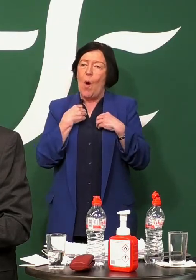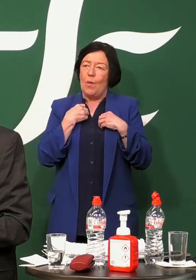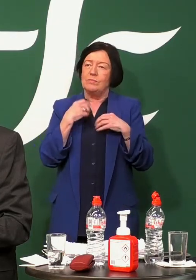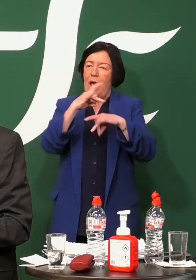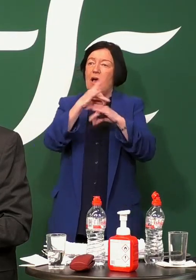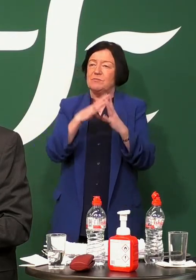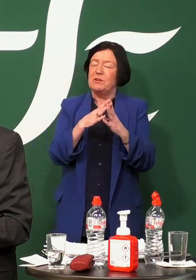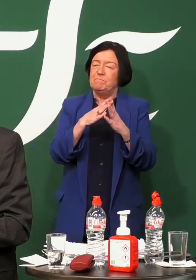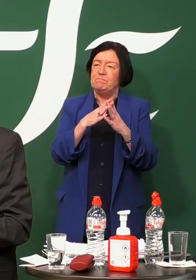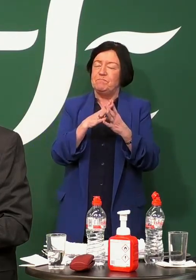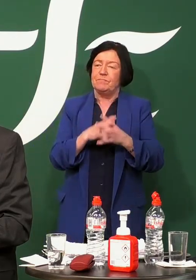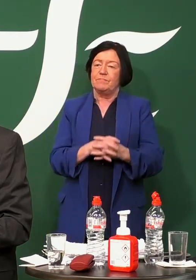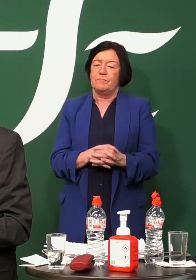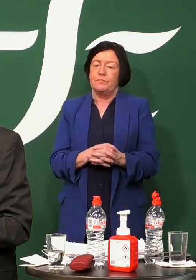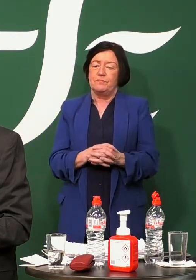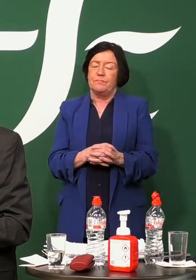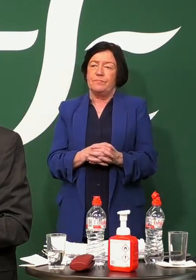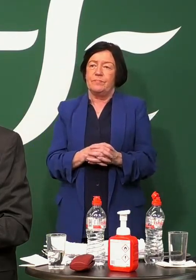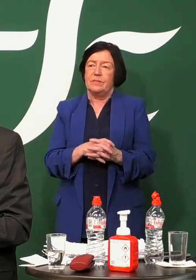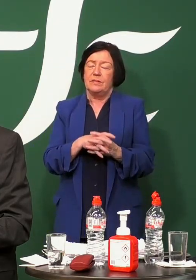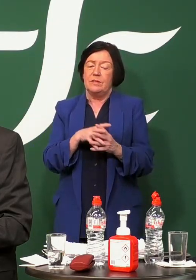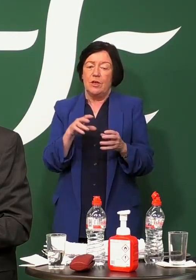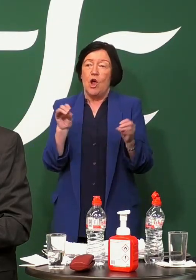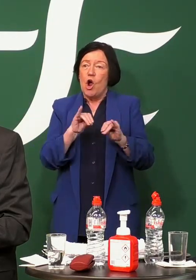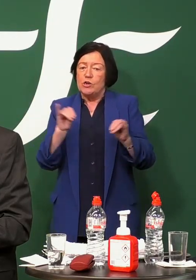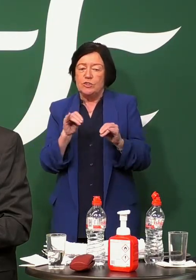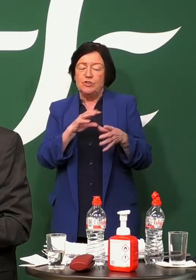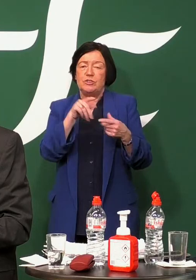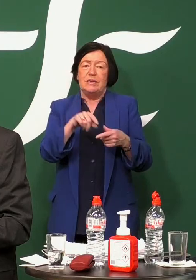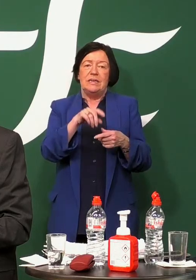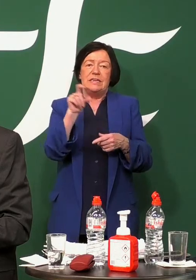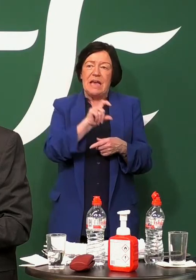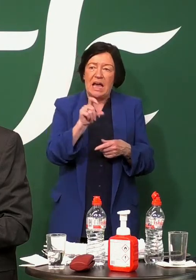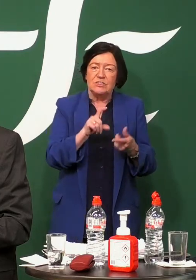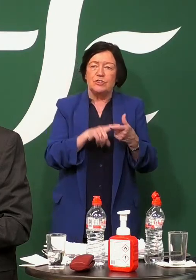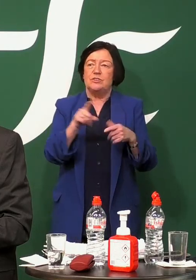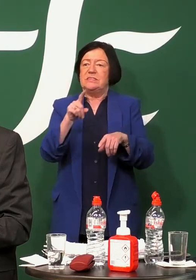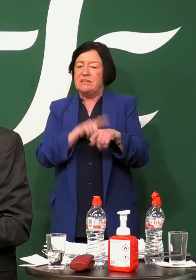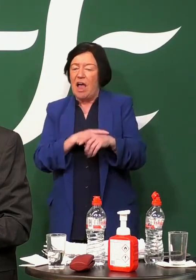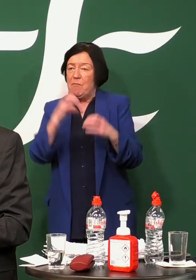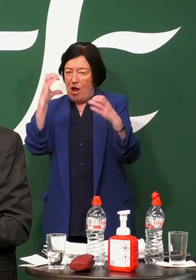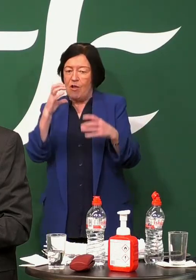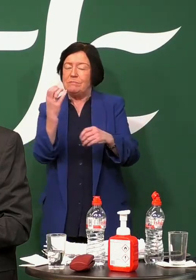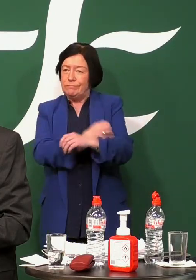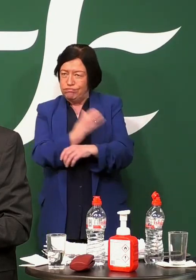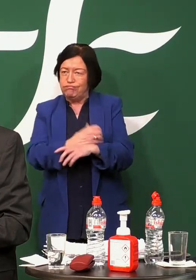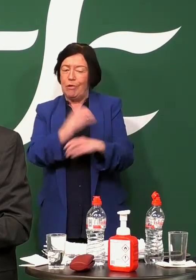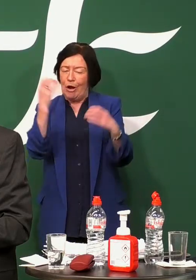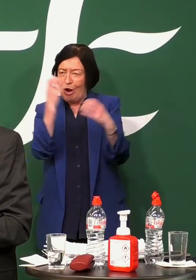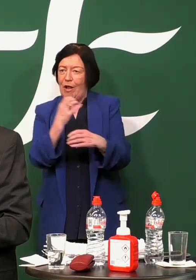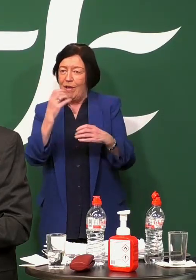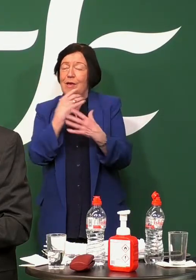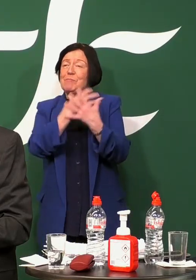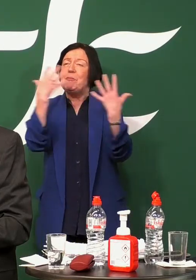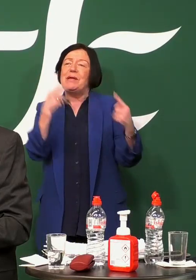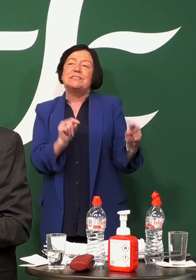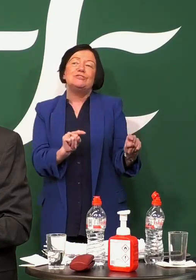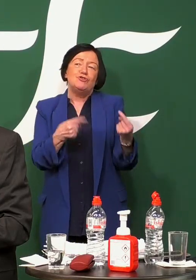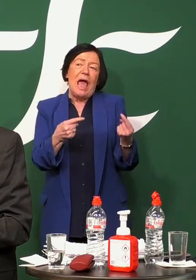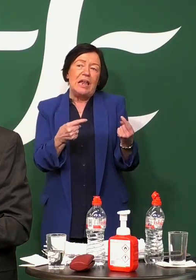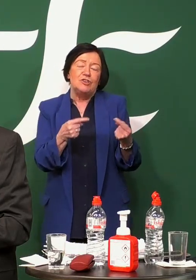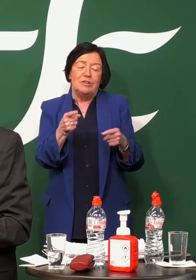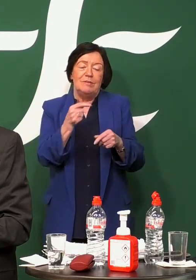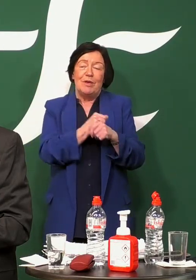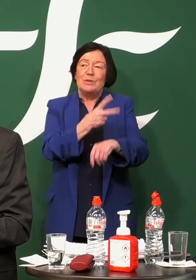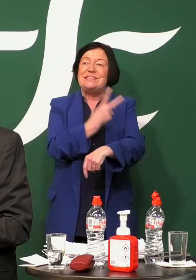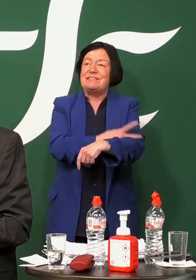institution, that urgent cancer, time-sensitive care is continuing. The biggest challenge, I suppose, is with regard